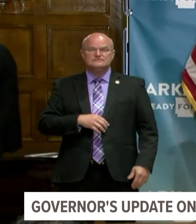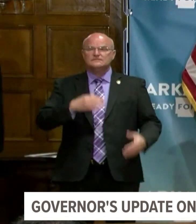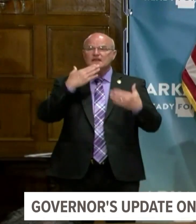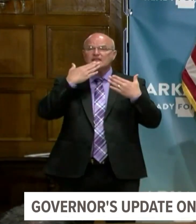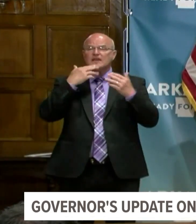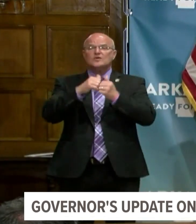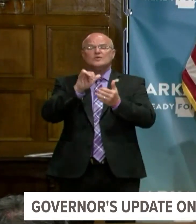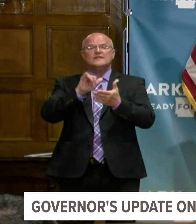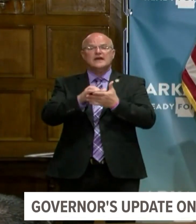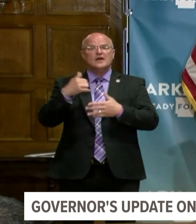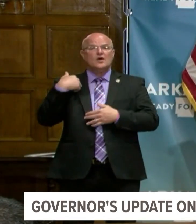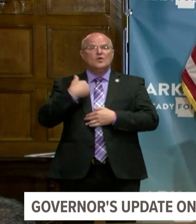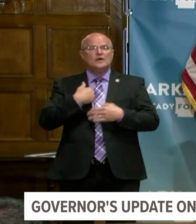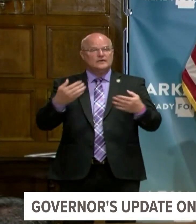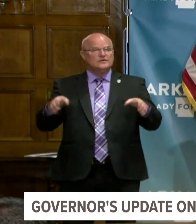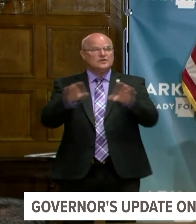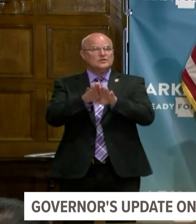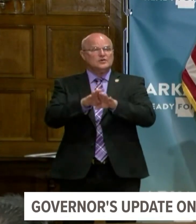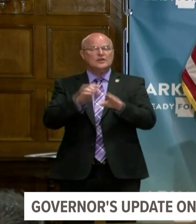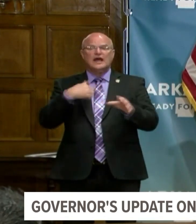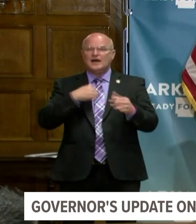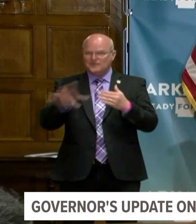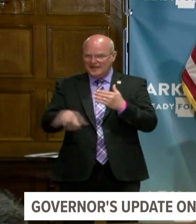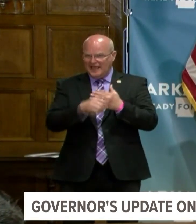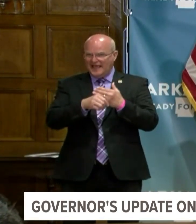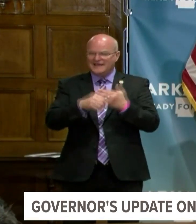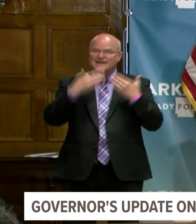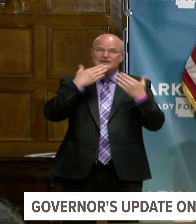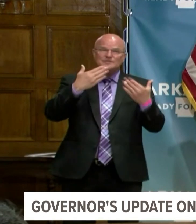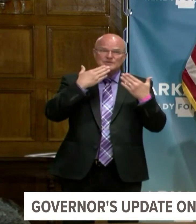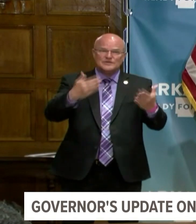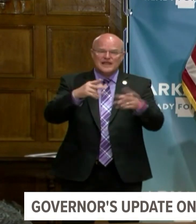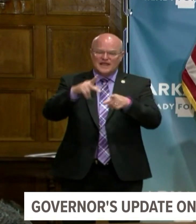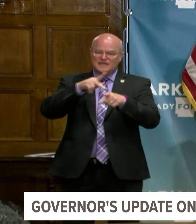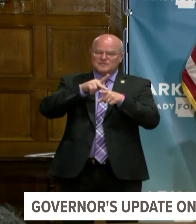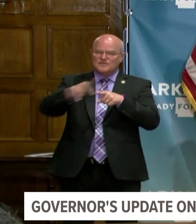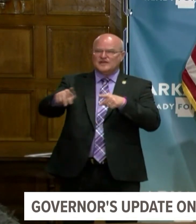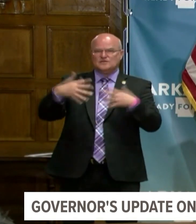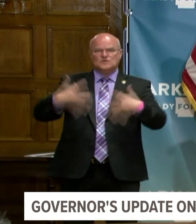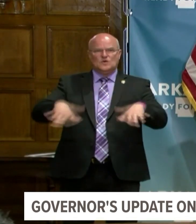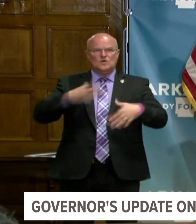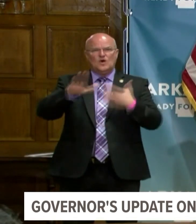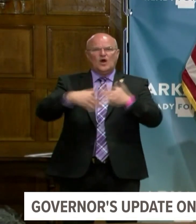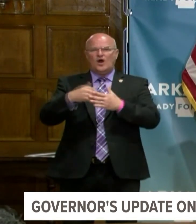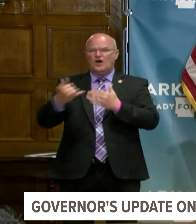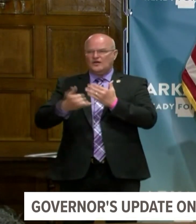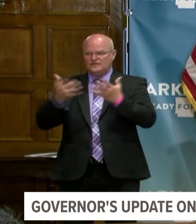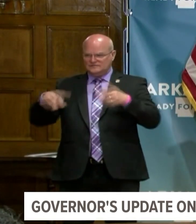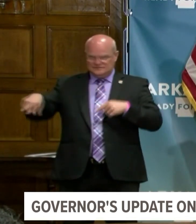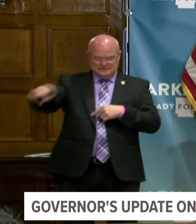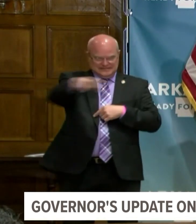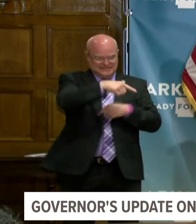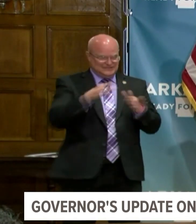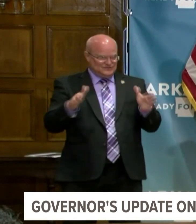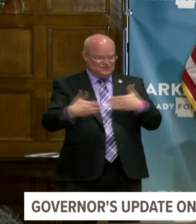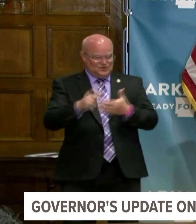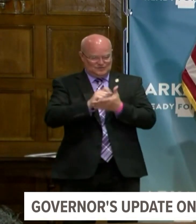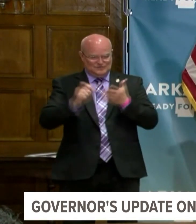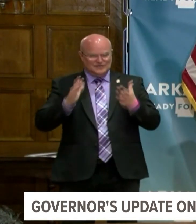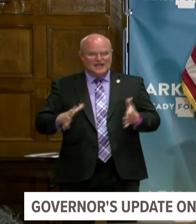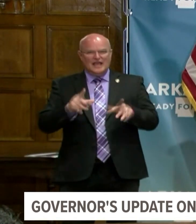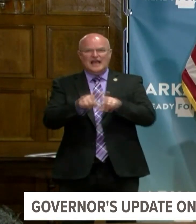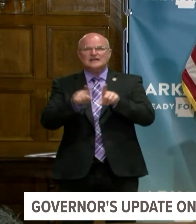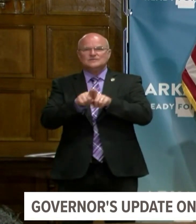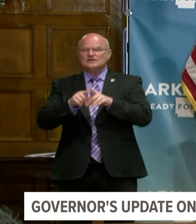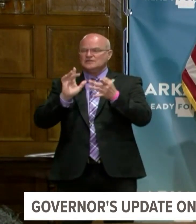Thank you, and with that we can conclude, but I just want to add, I appreciate the professionalism of all the journalists that are in this room as well